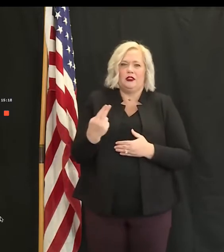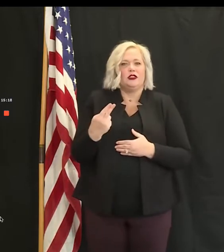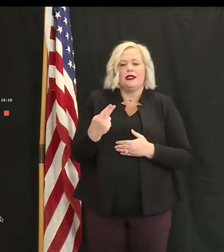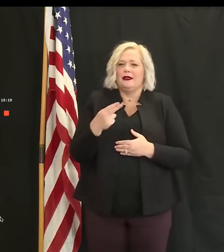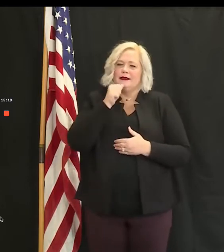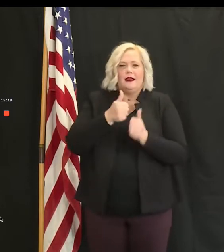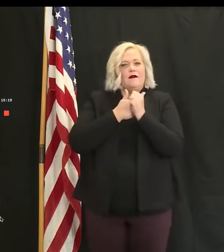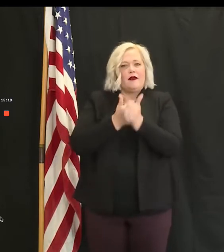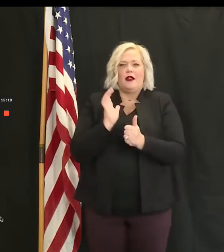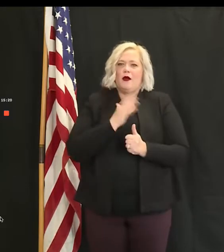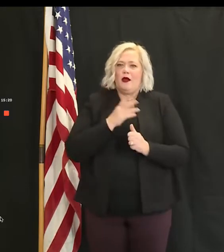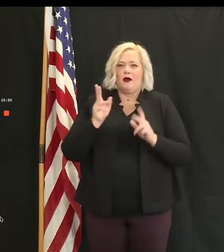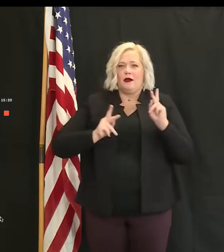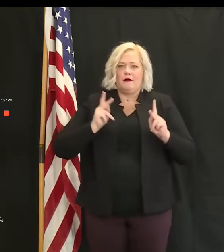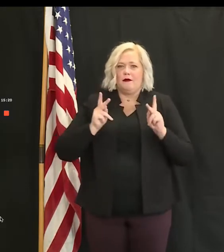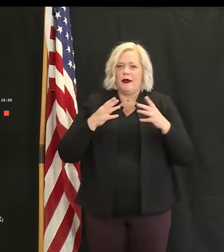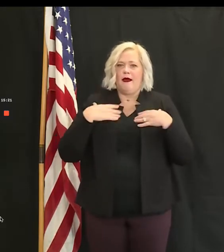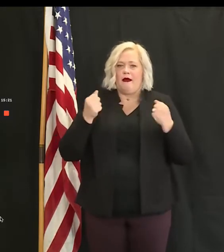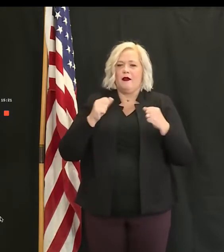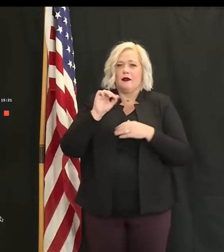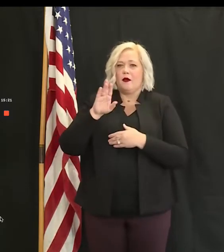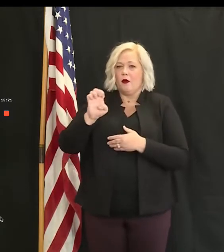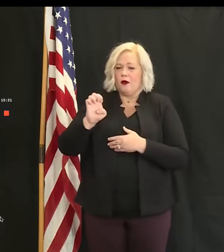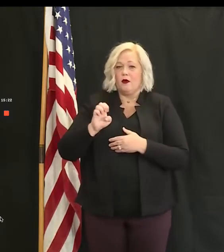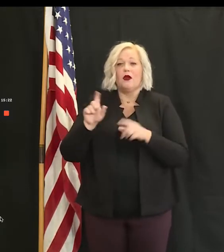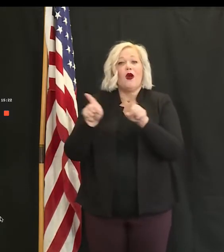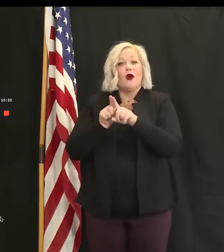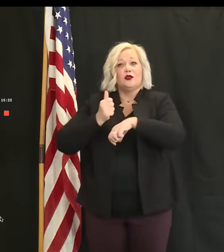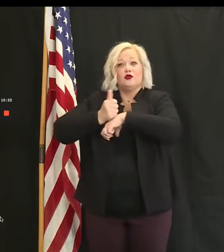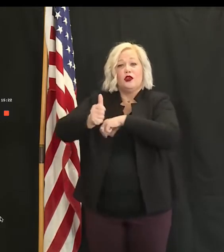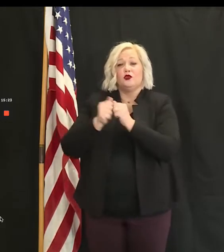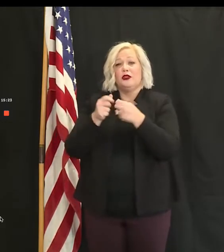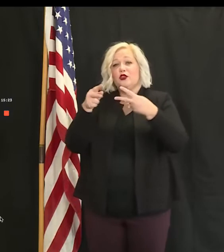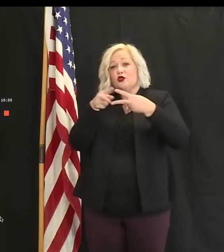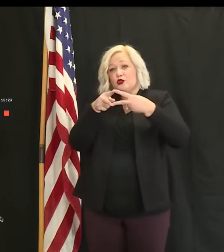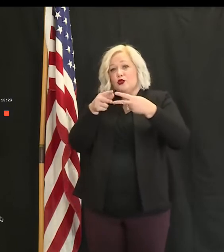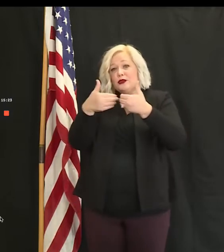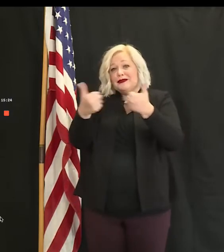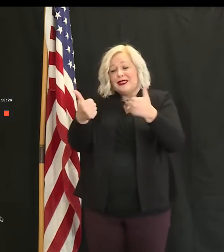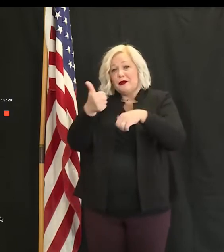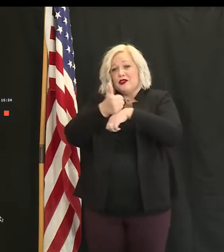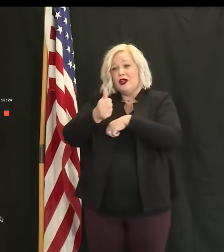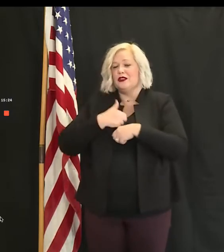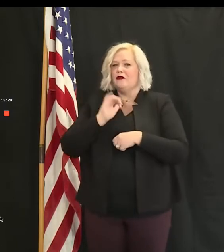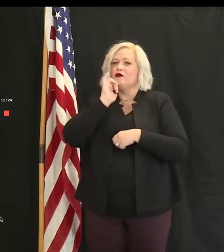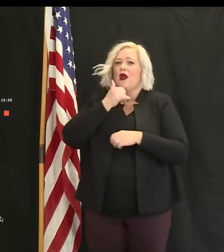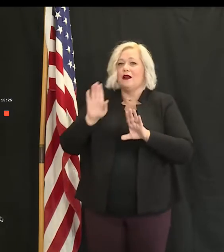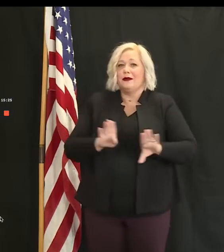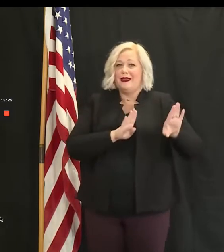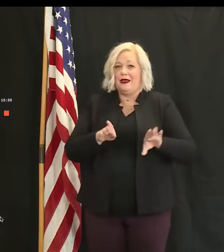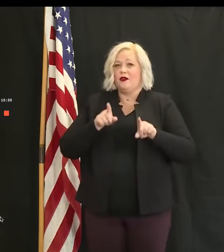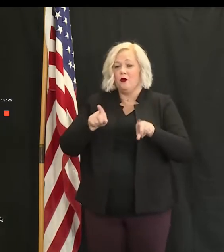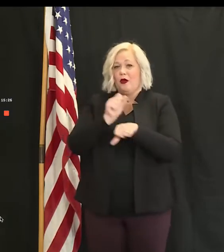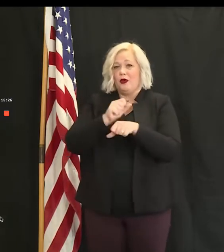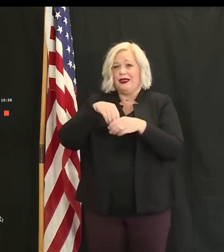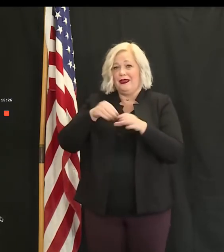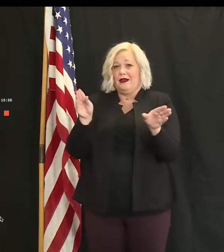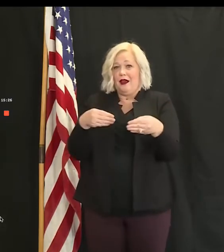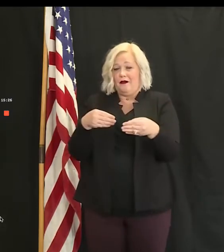accordance with the public health code. In addition, she is charged with two separate counts of misconduct in office,